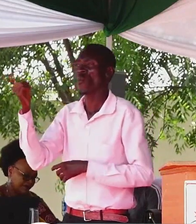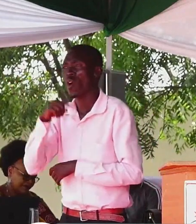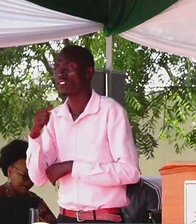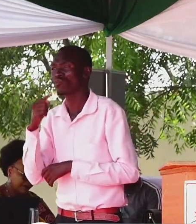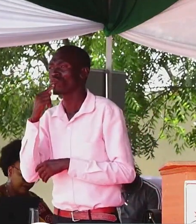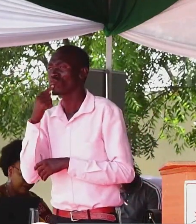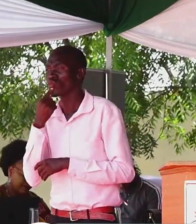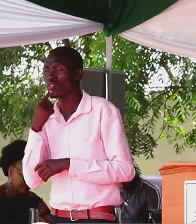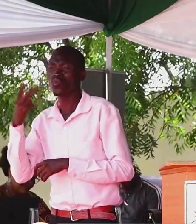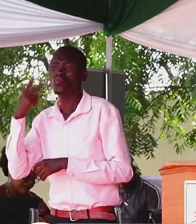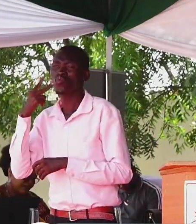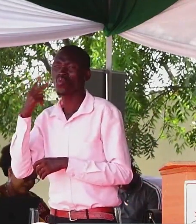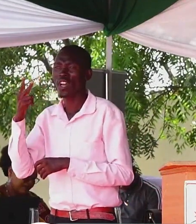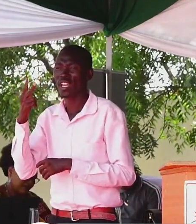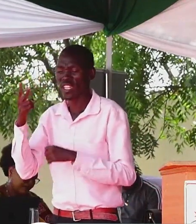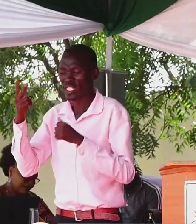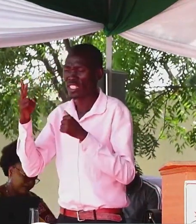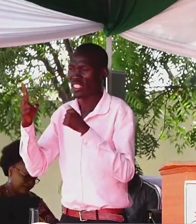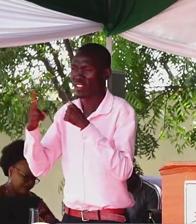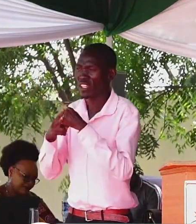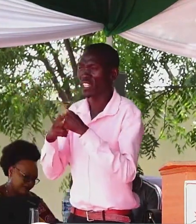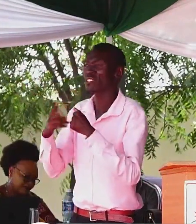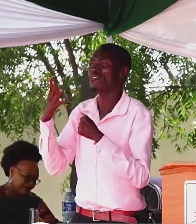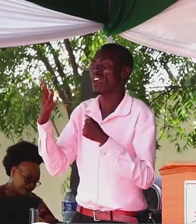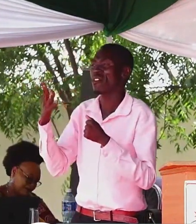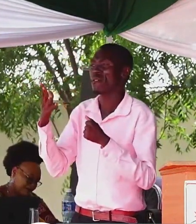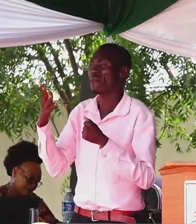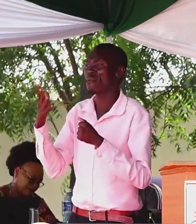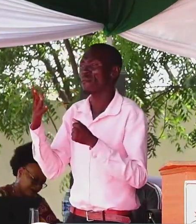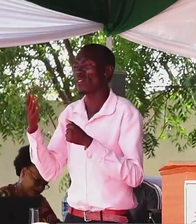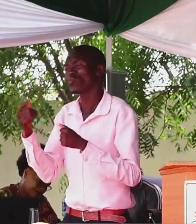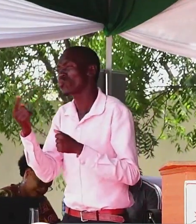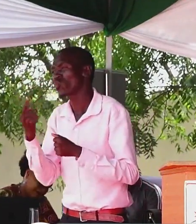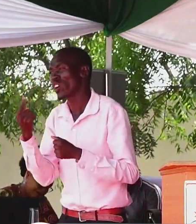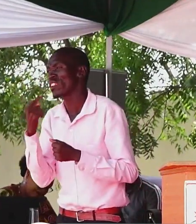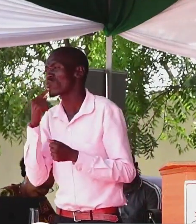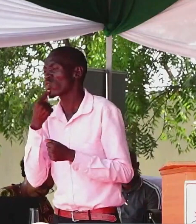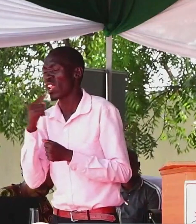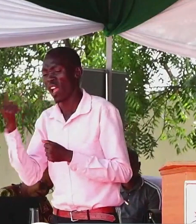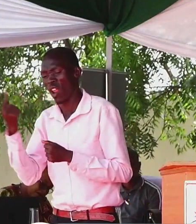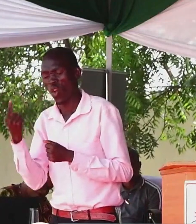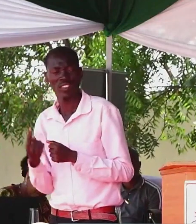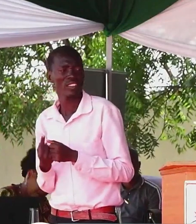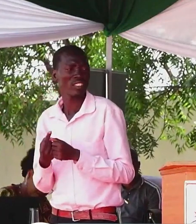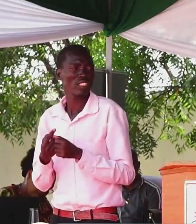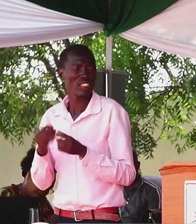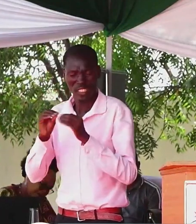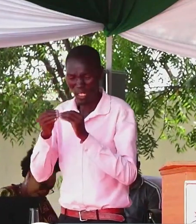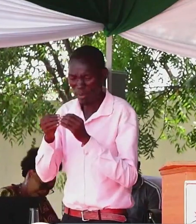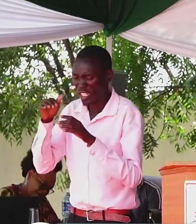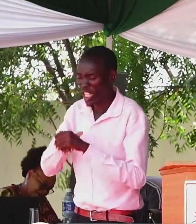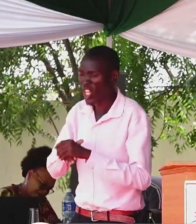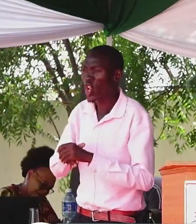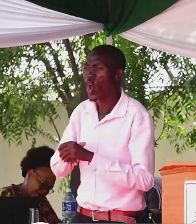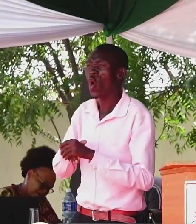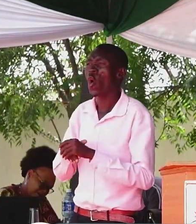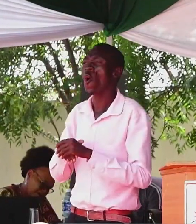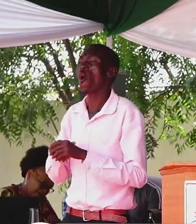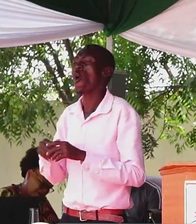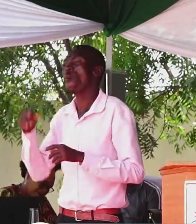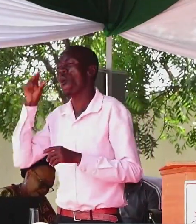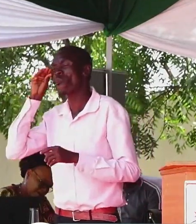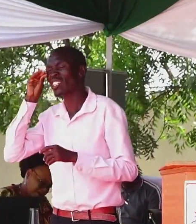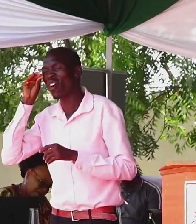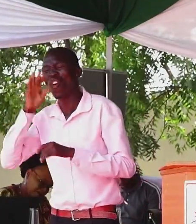had 275 participants from Turkana alone. And that's the number we had in Mombasa from all over Kenya.